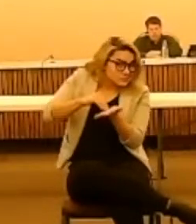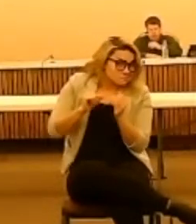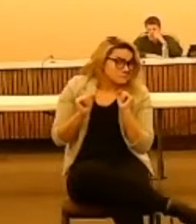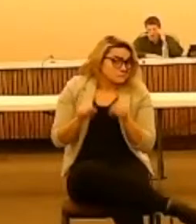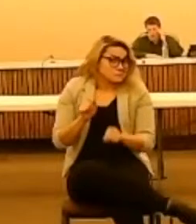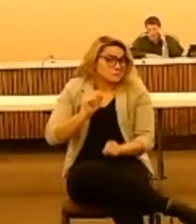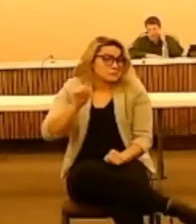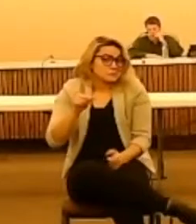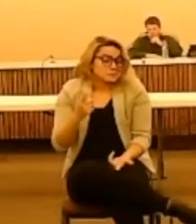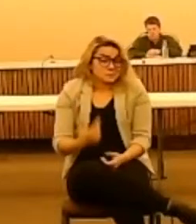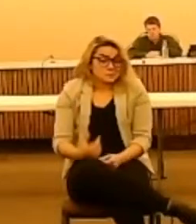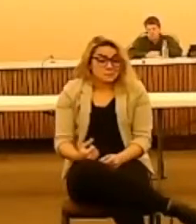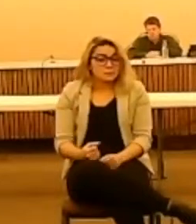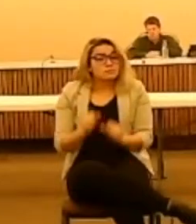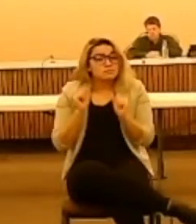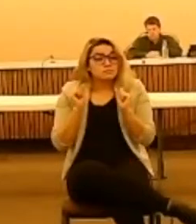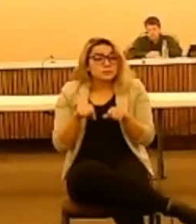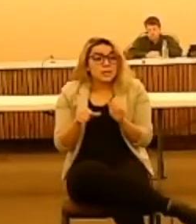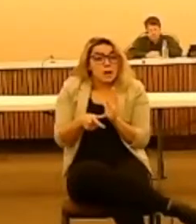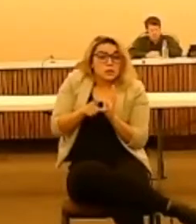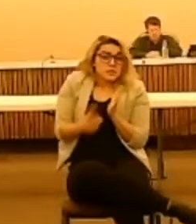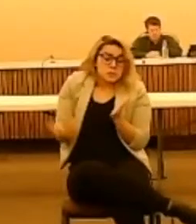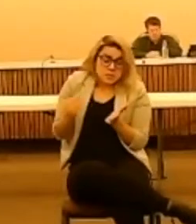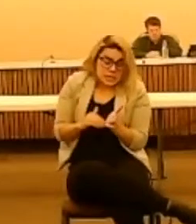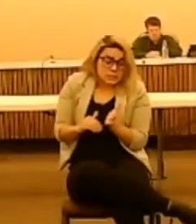again, we can take a look at that. Thank you.